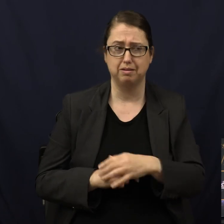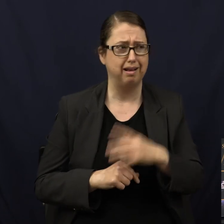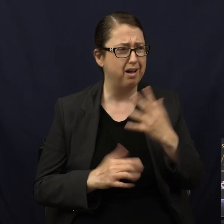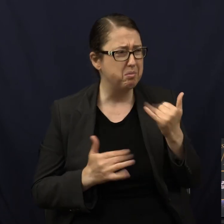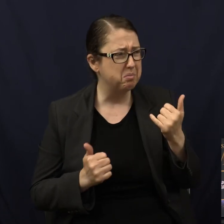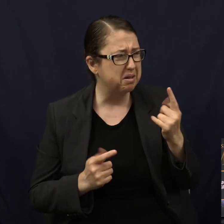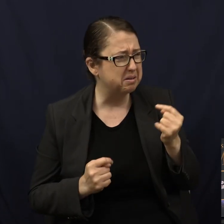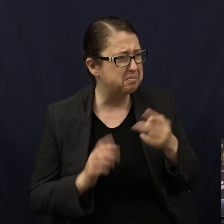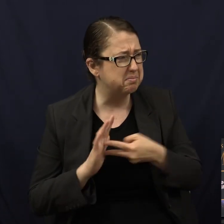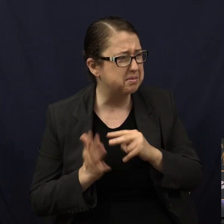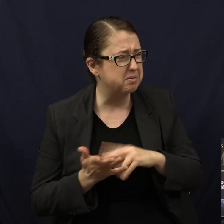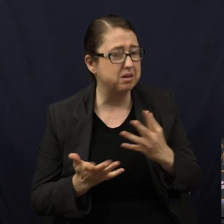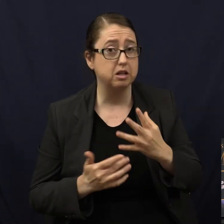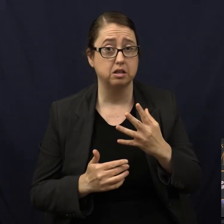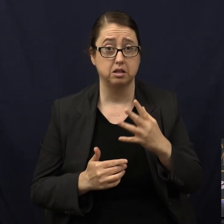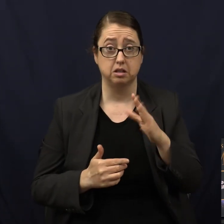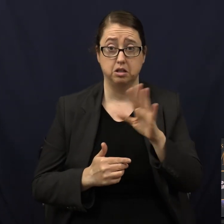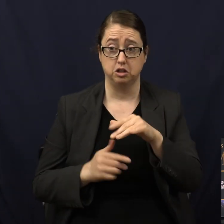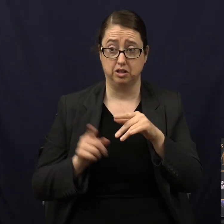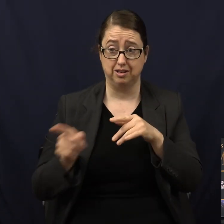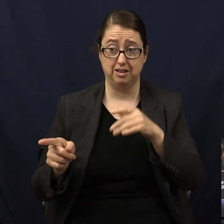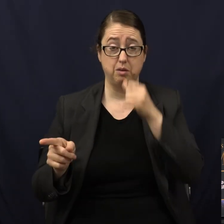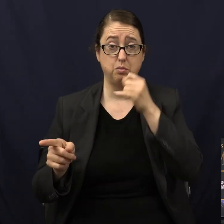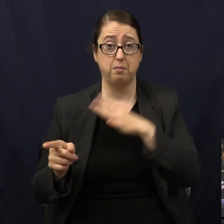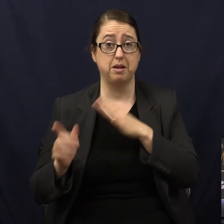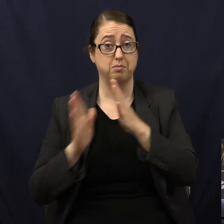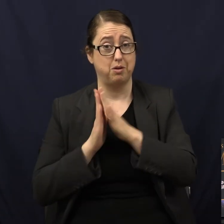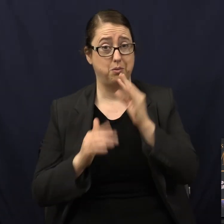I said, what do you mean? He said, you don't think she prayed at home?